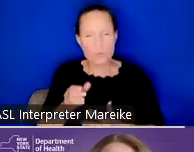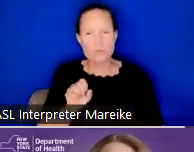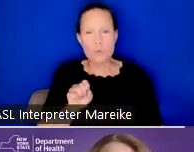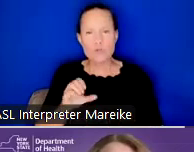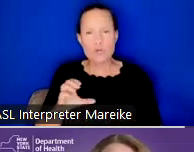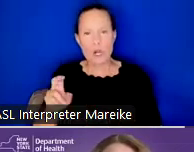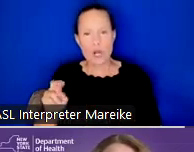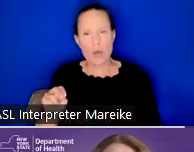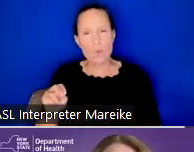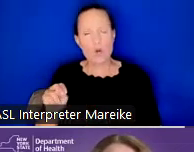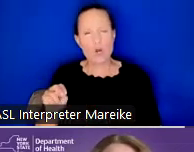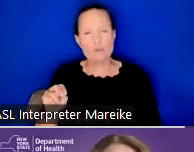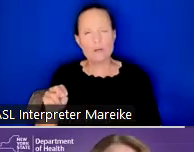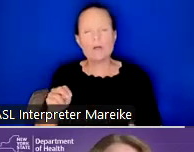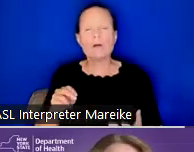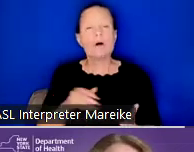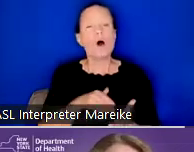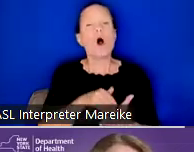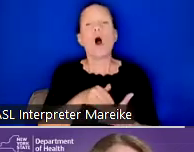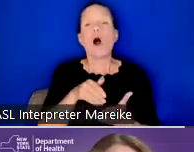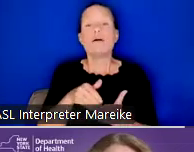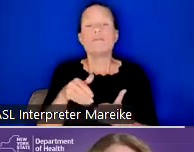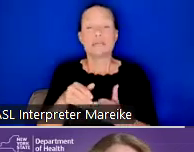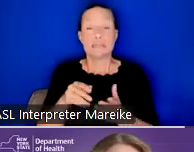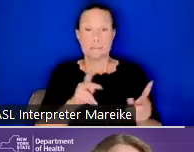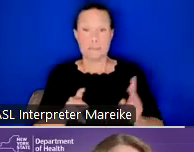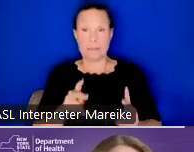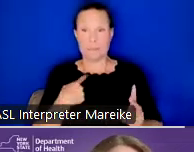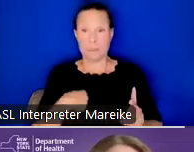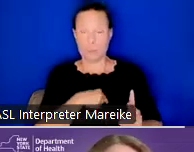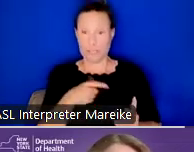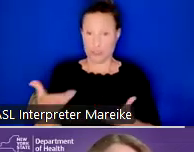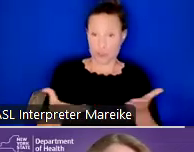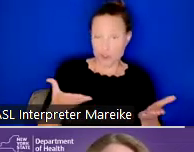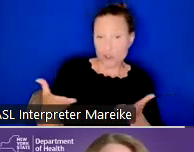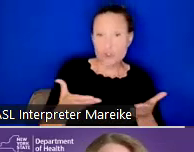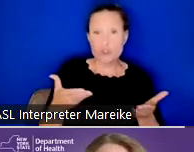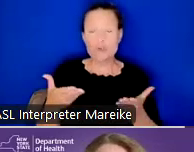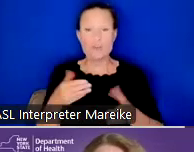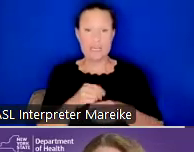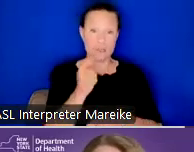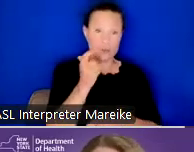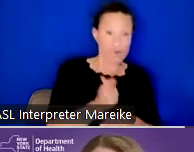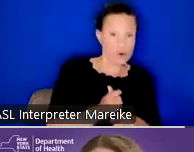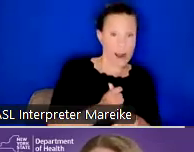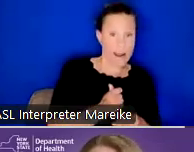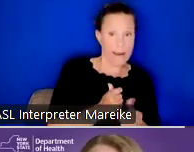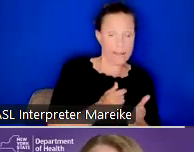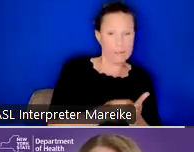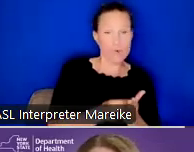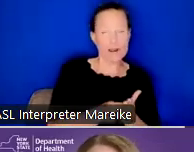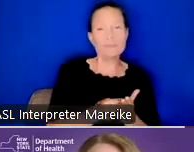times the members that we are serving in our grant programs, they have a lot of